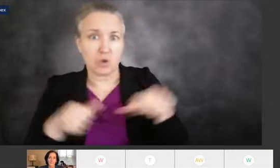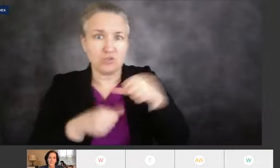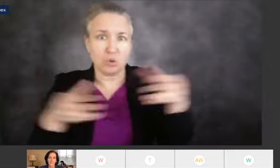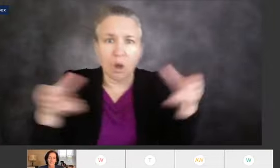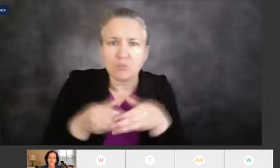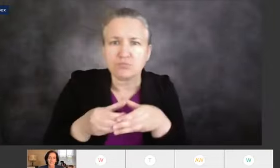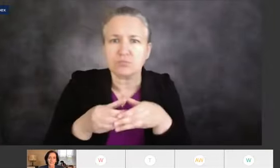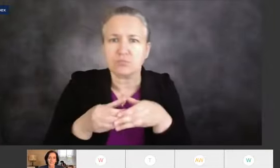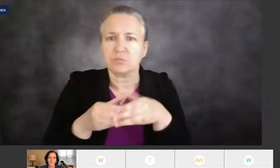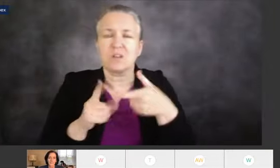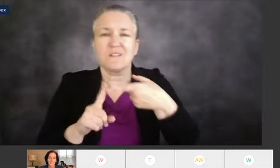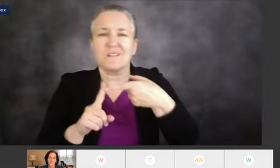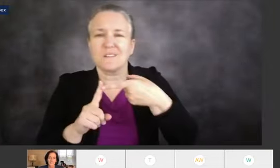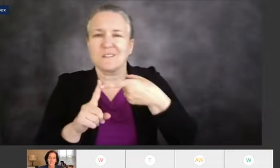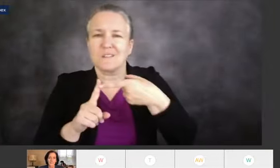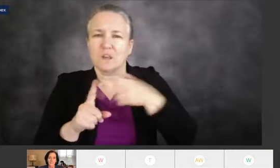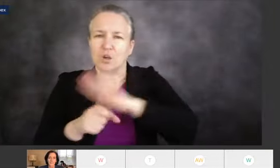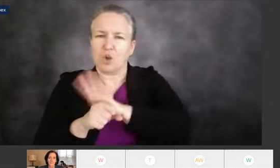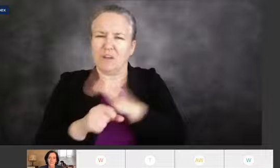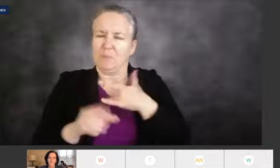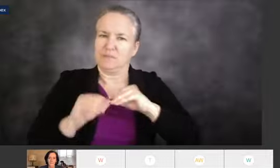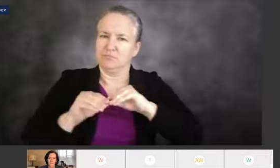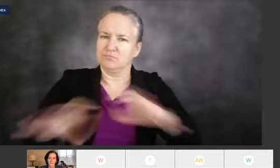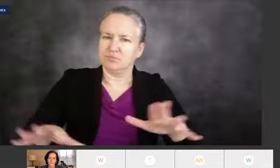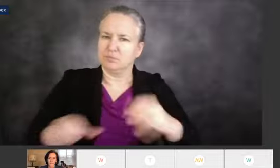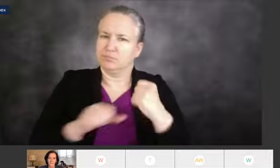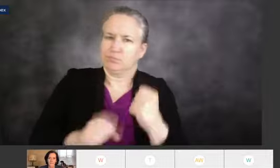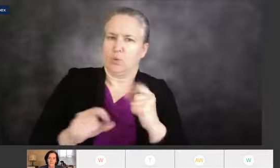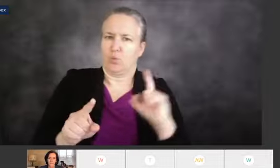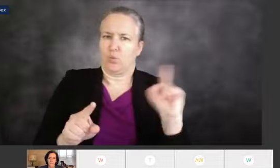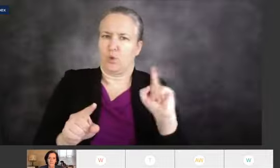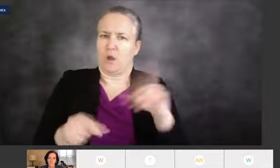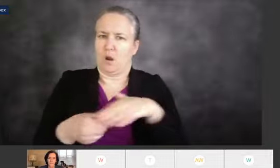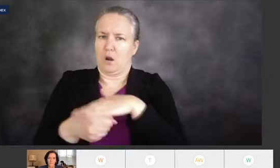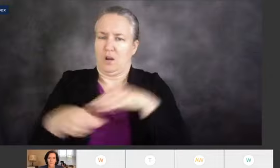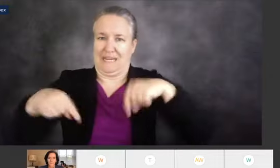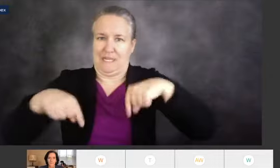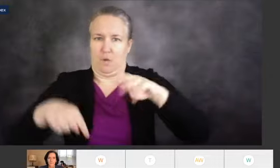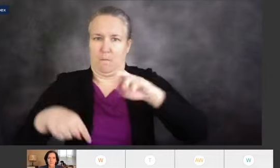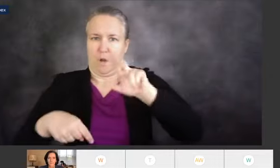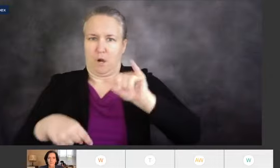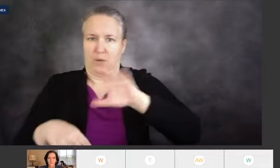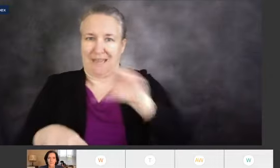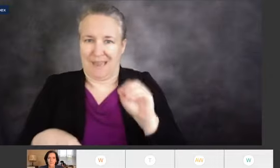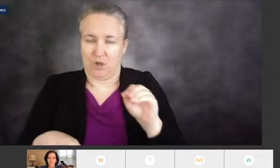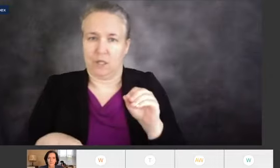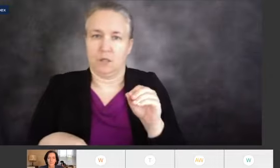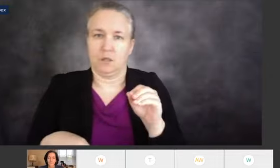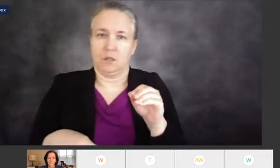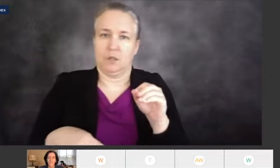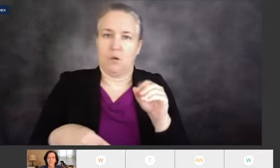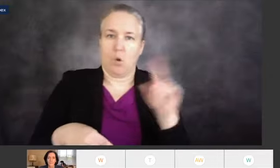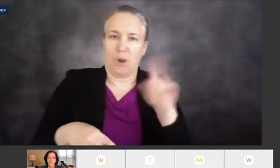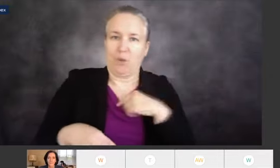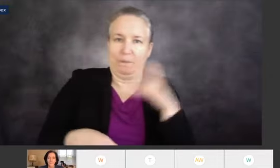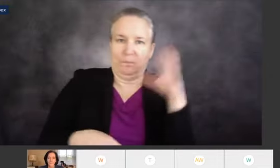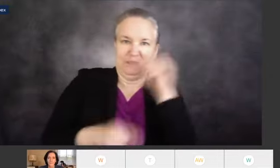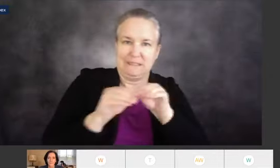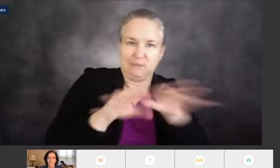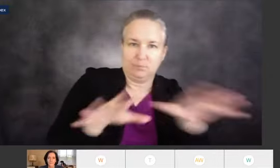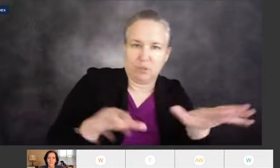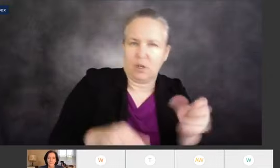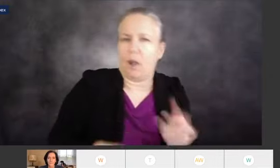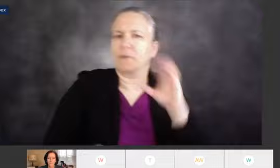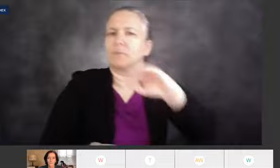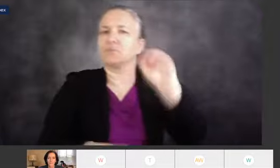our main point of transmission? And do we have any, undetected community spread? What's our percentage of